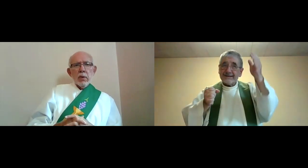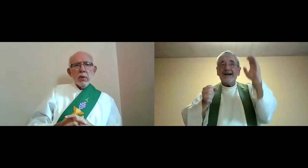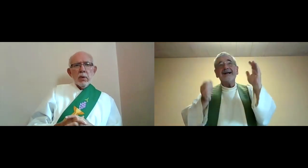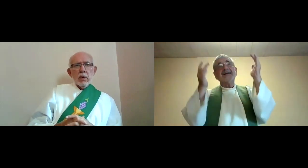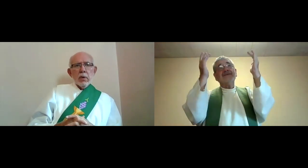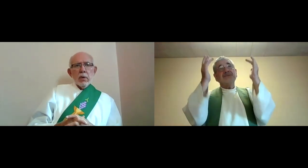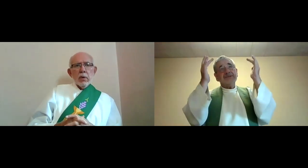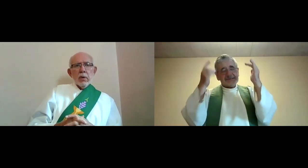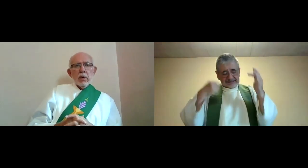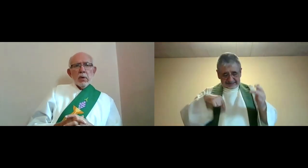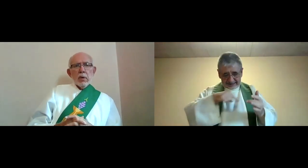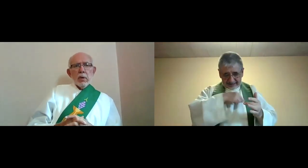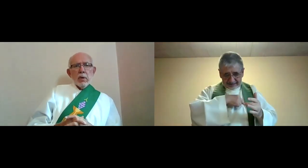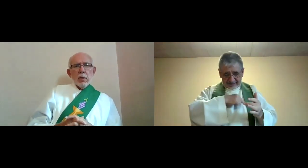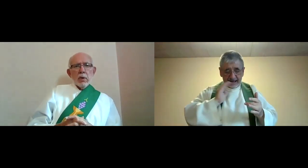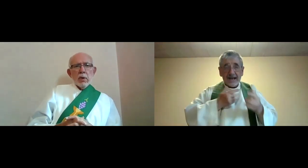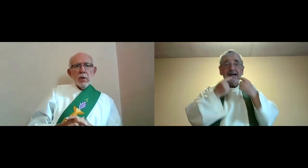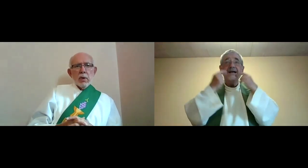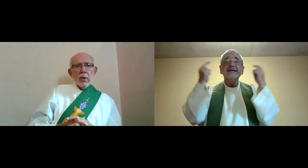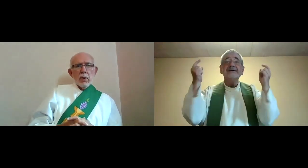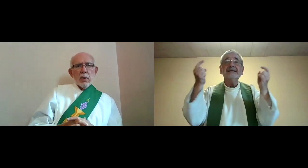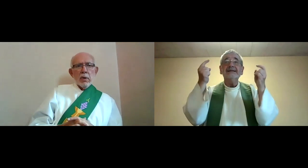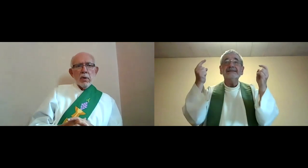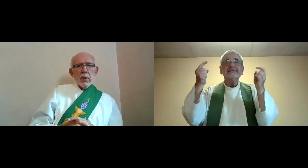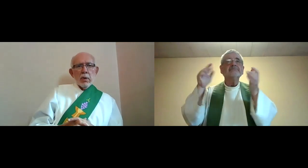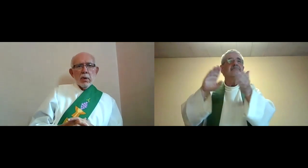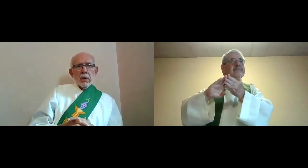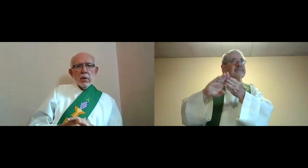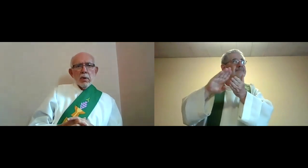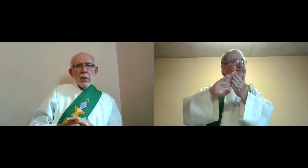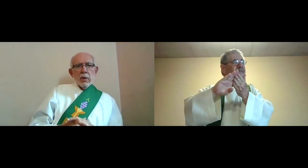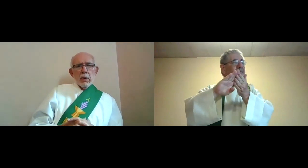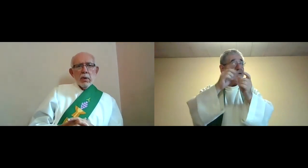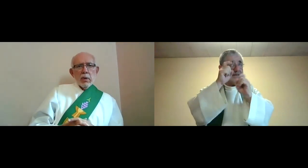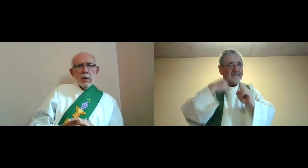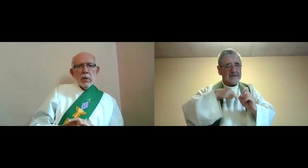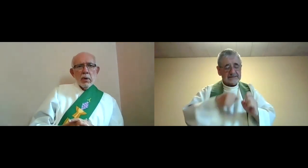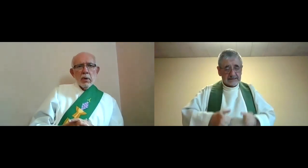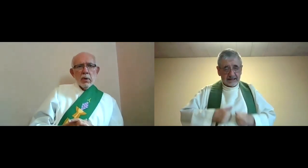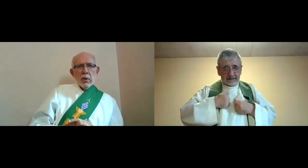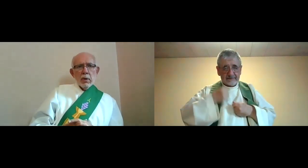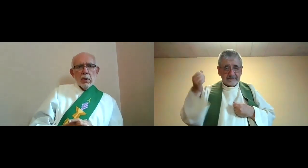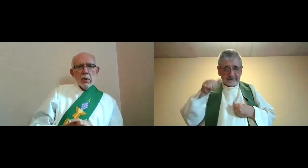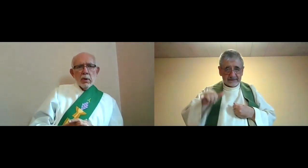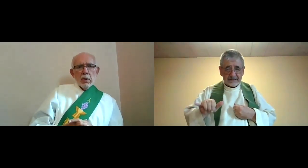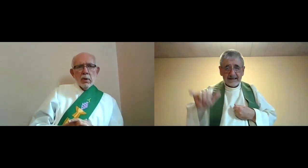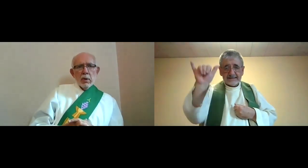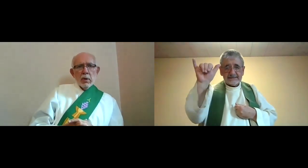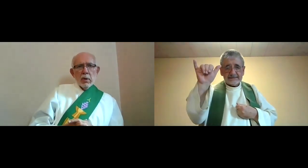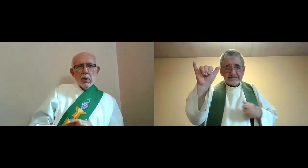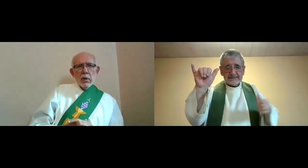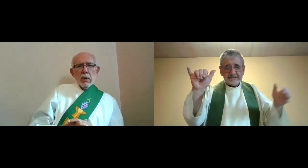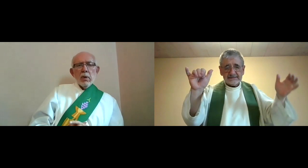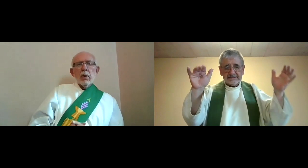May Almighty God have mercy on us, forgive us our sins, and bring us to